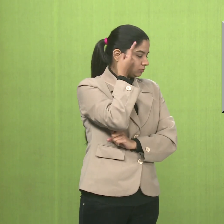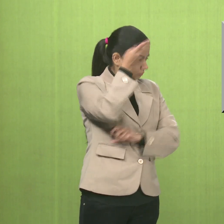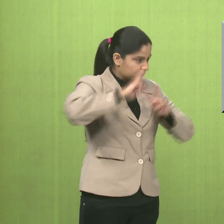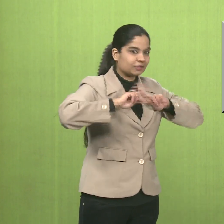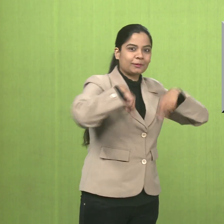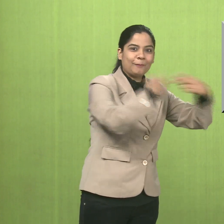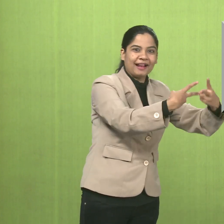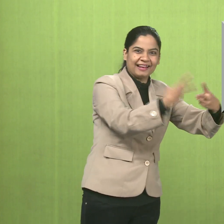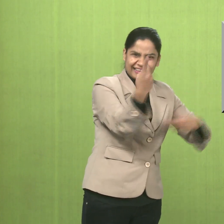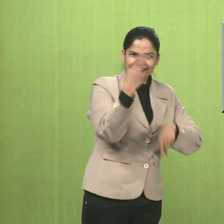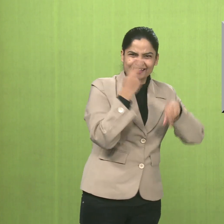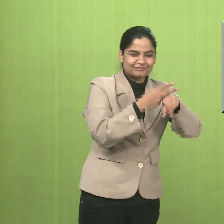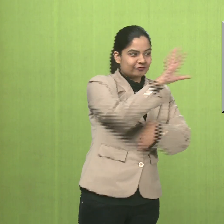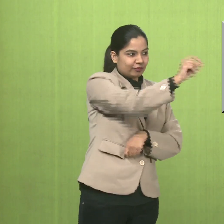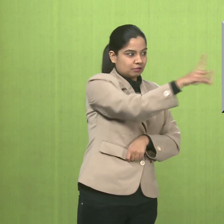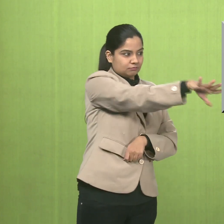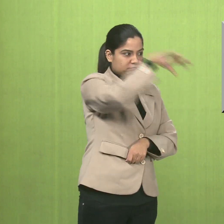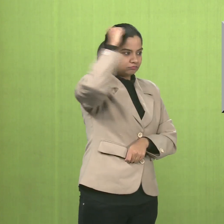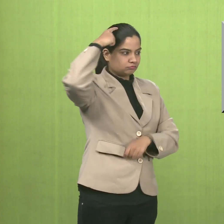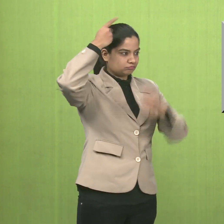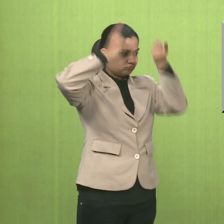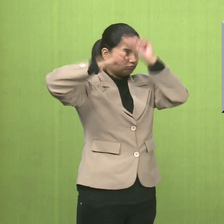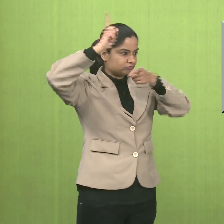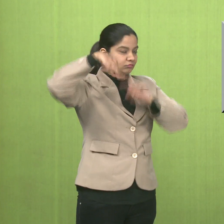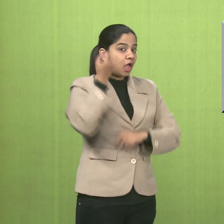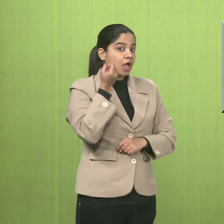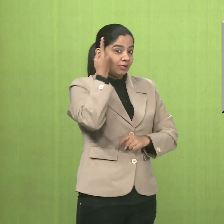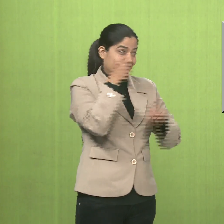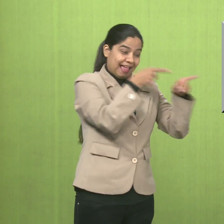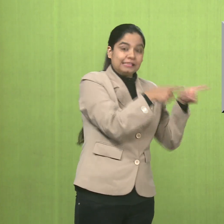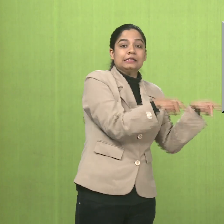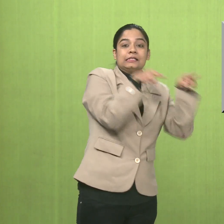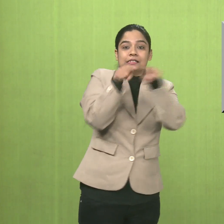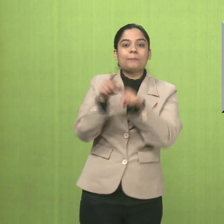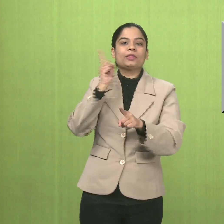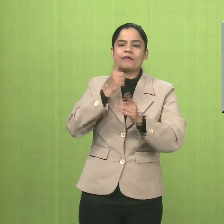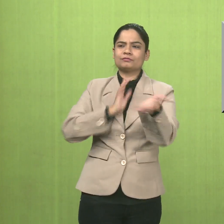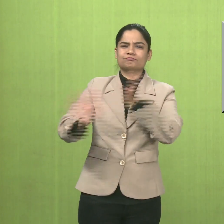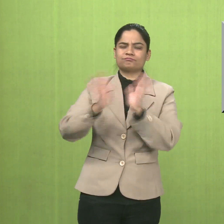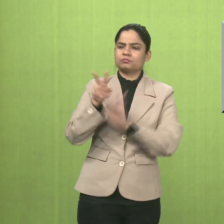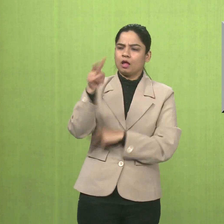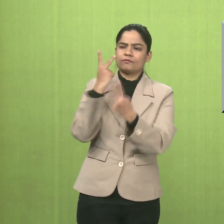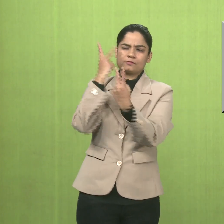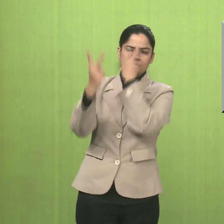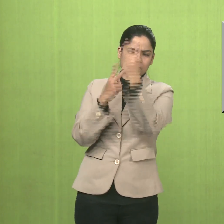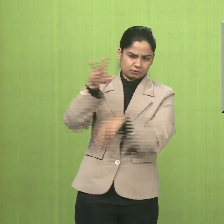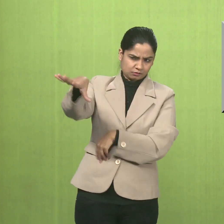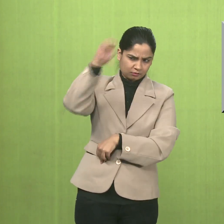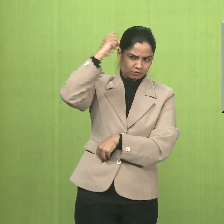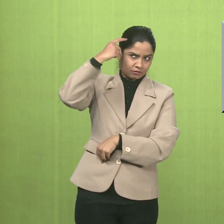you first understand what they're trying to say and then you respond. For example, for deaf, it's the sign language you understand and then you respond in